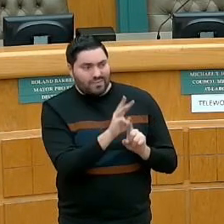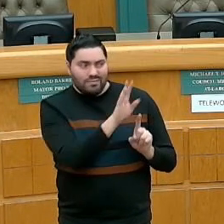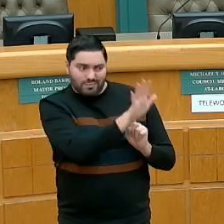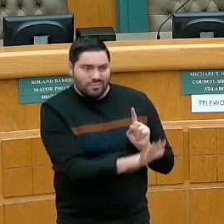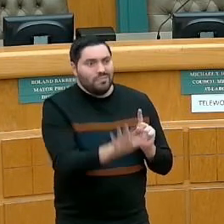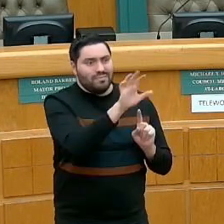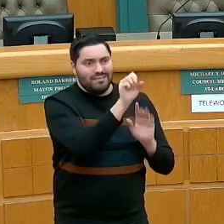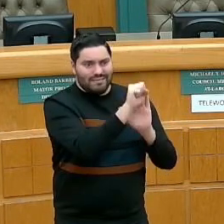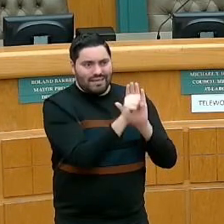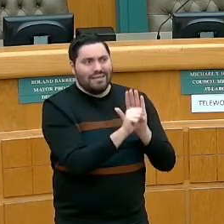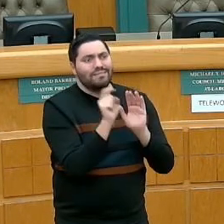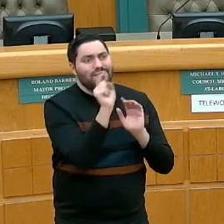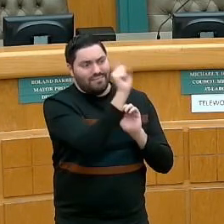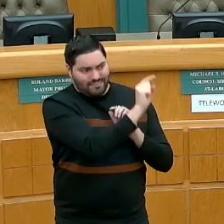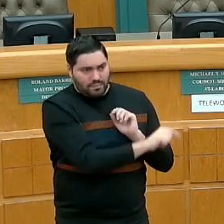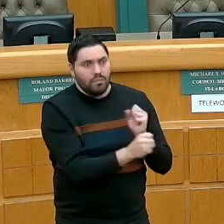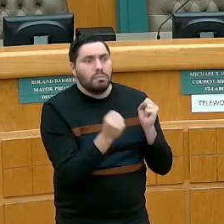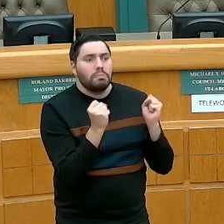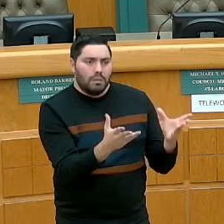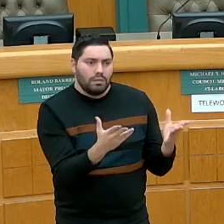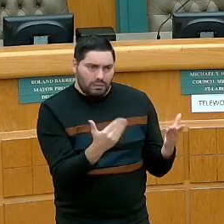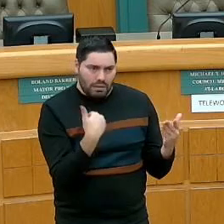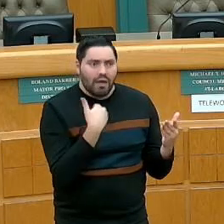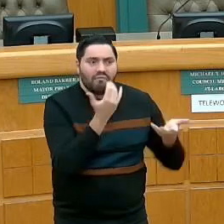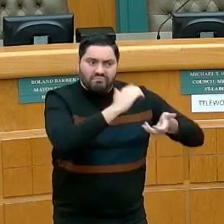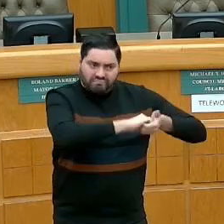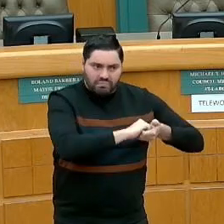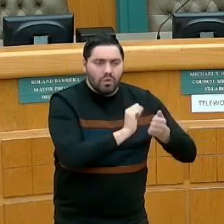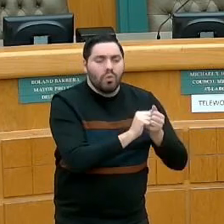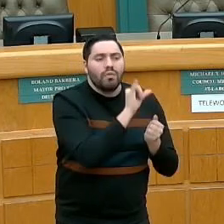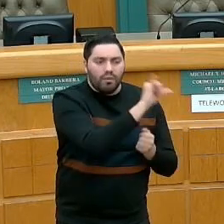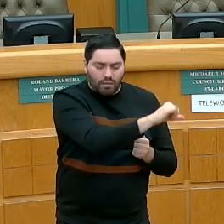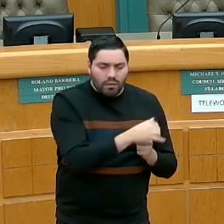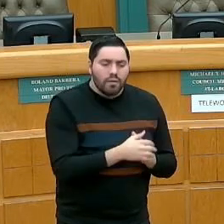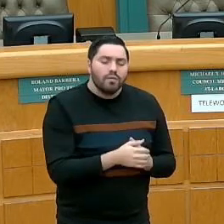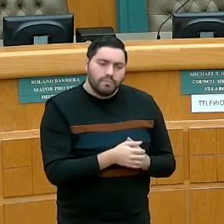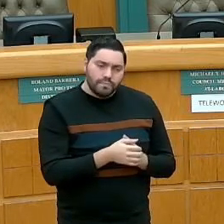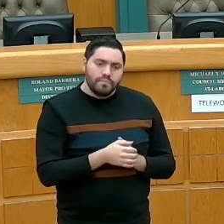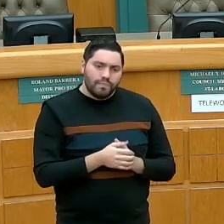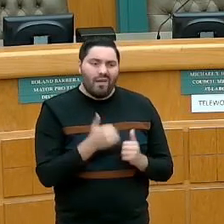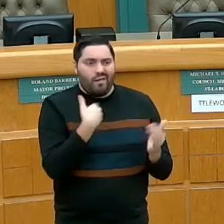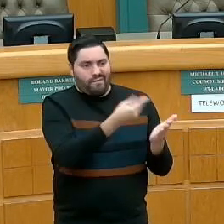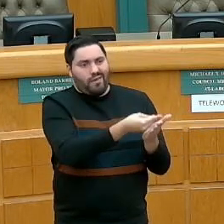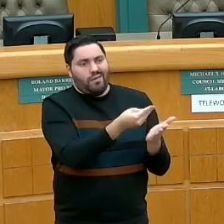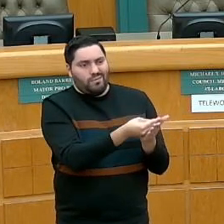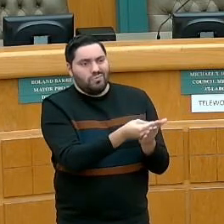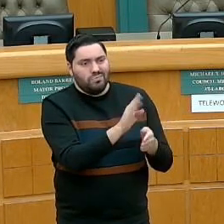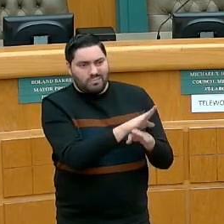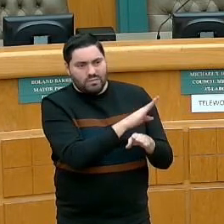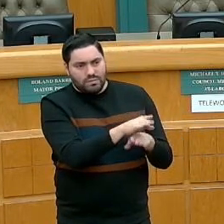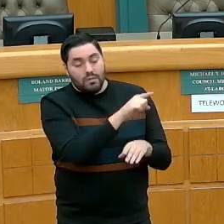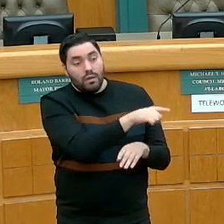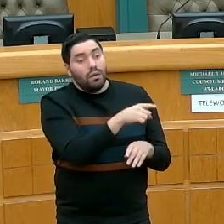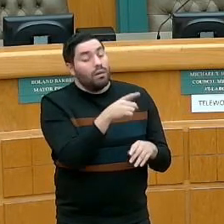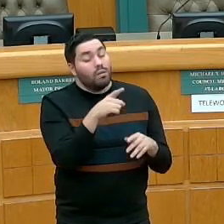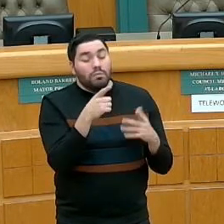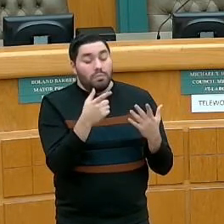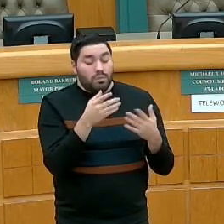country. They are a community development financial institution. And the way the program will